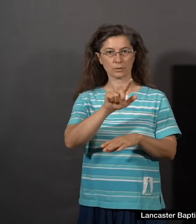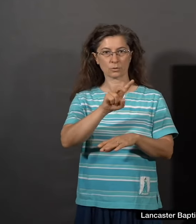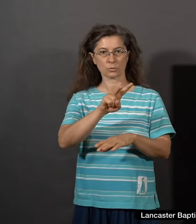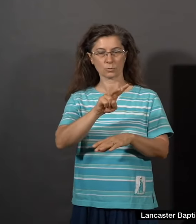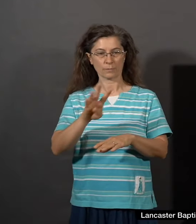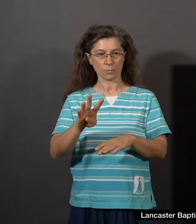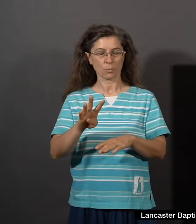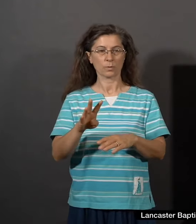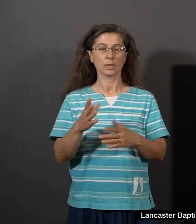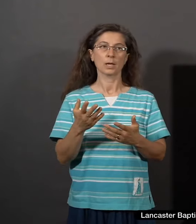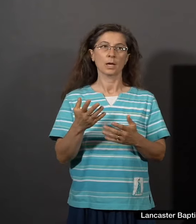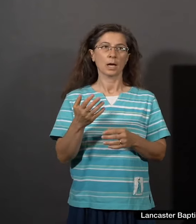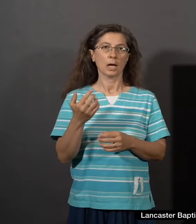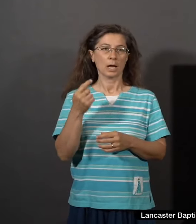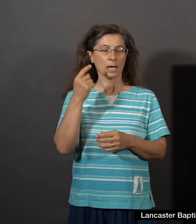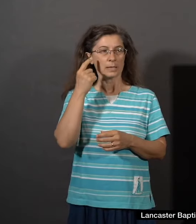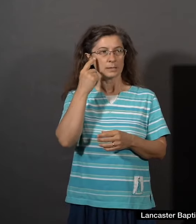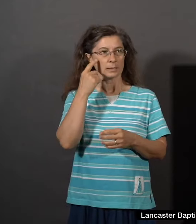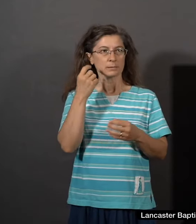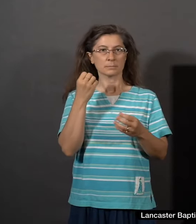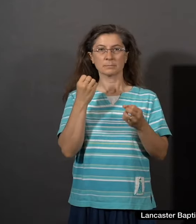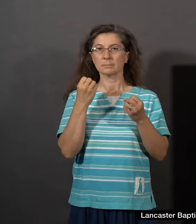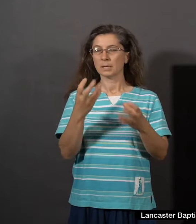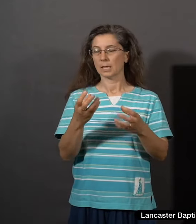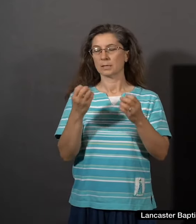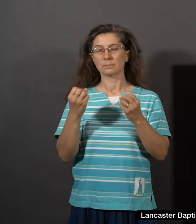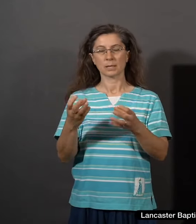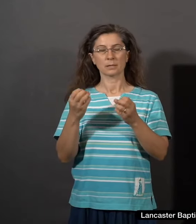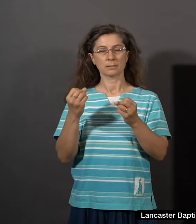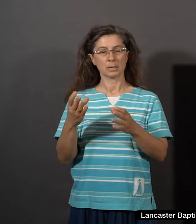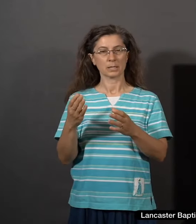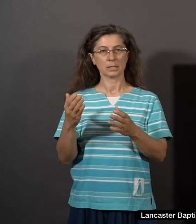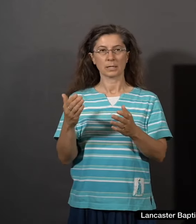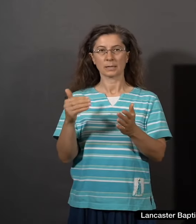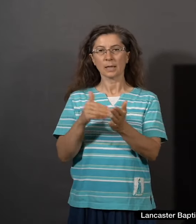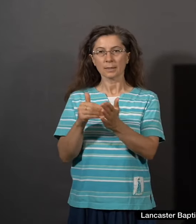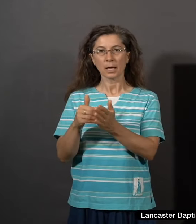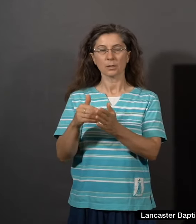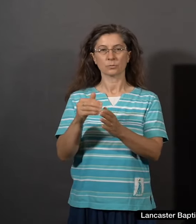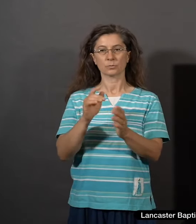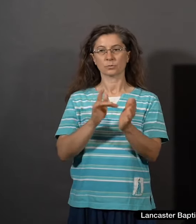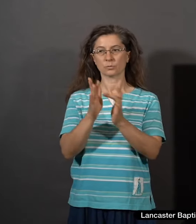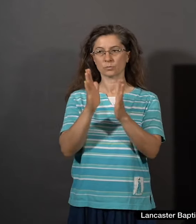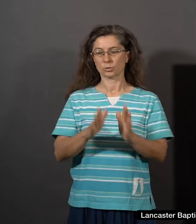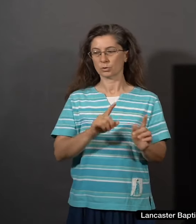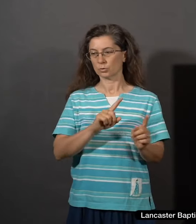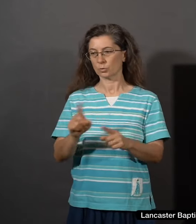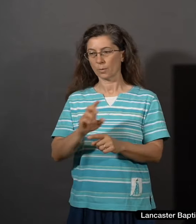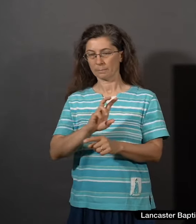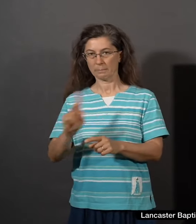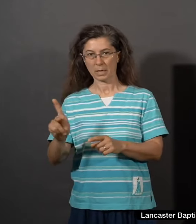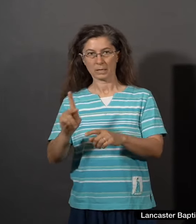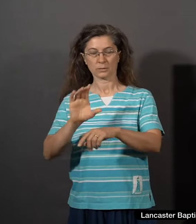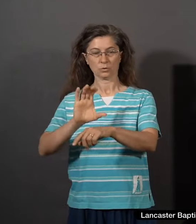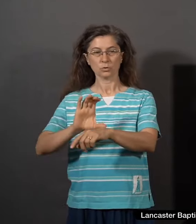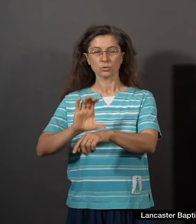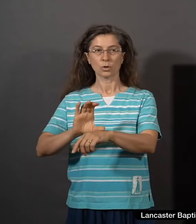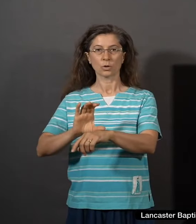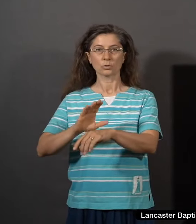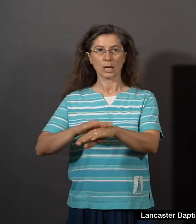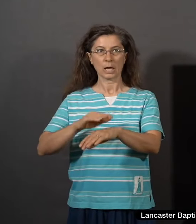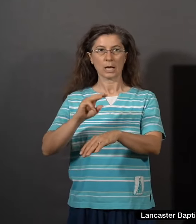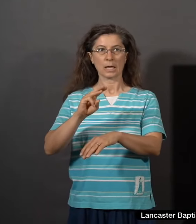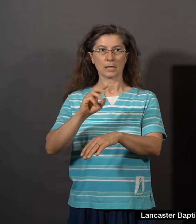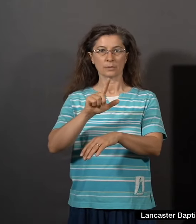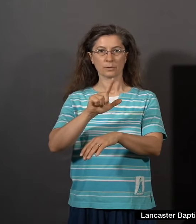probably hundreds of thousands of christians beginning back on on the same day that we're looking at but uh and i'll give much more